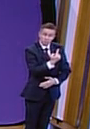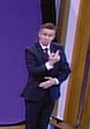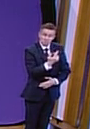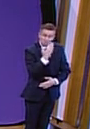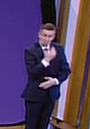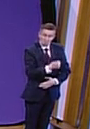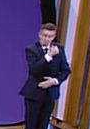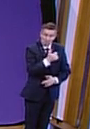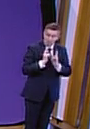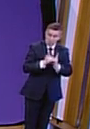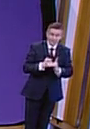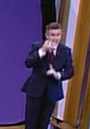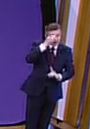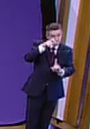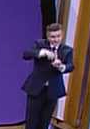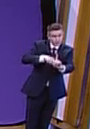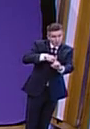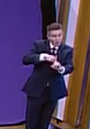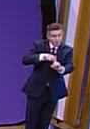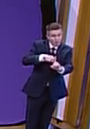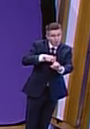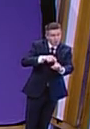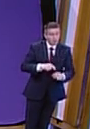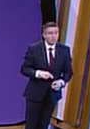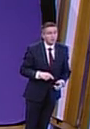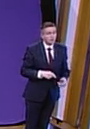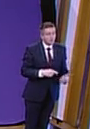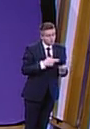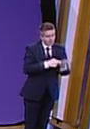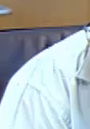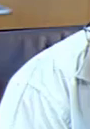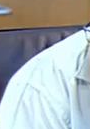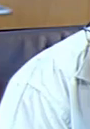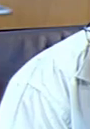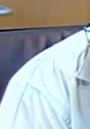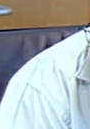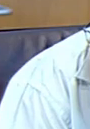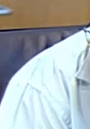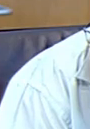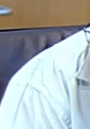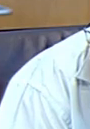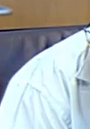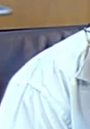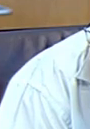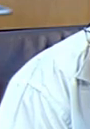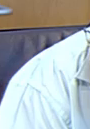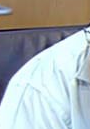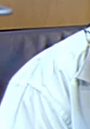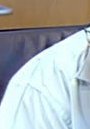of the commissioner, and the line one of that reinforces the point about leading cohesive and system-wide efforts, and